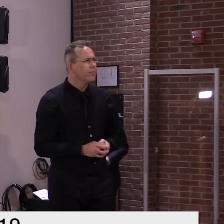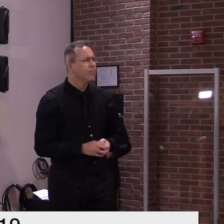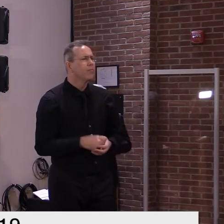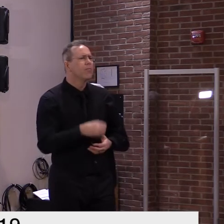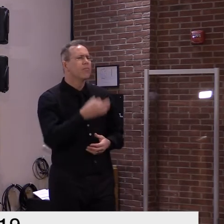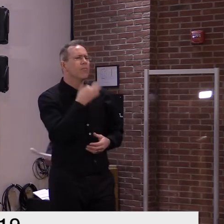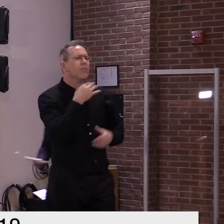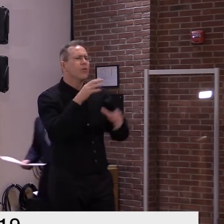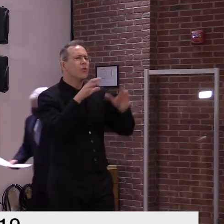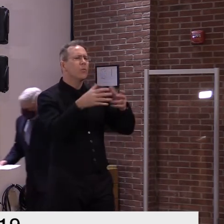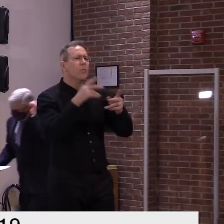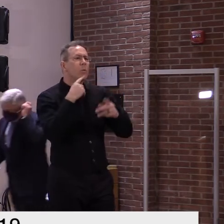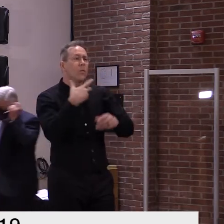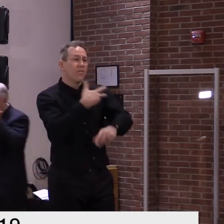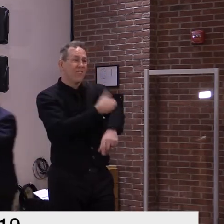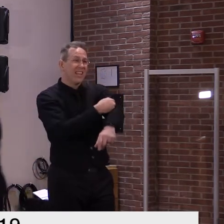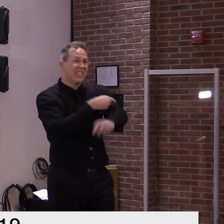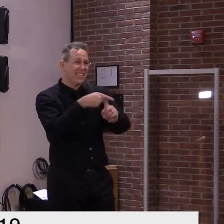Secretary Smith.